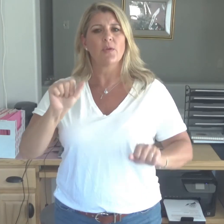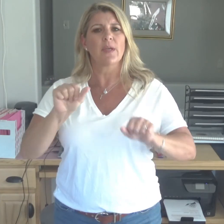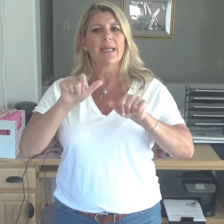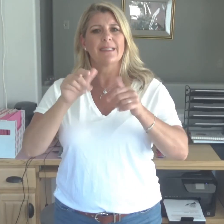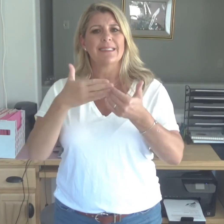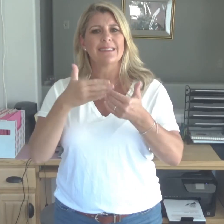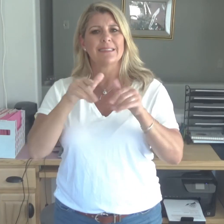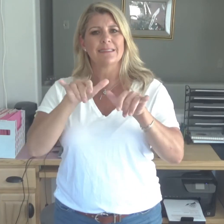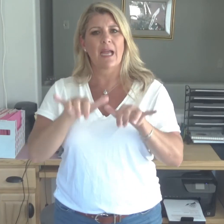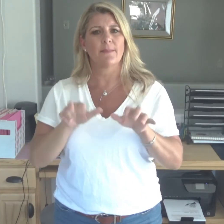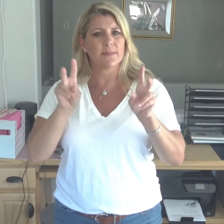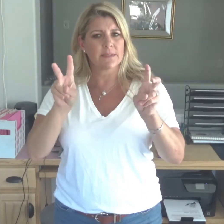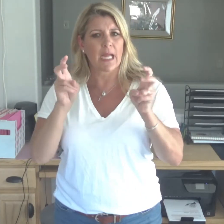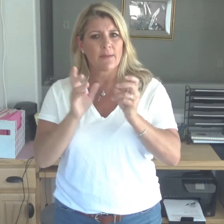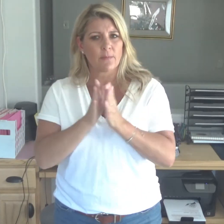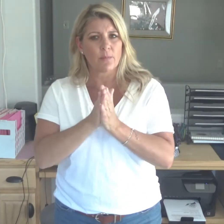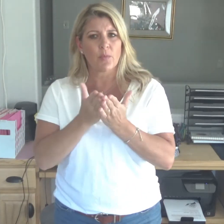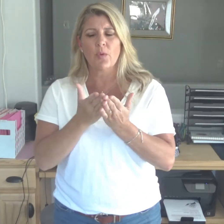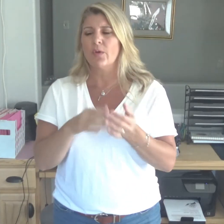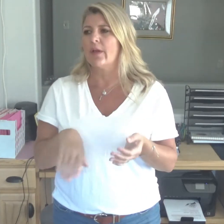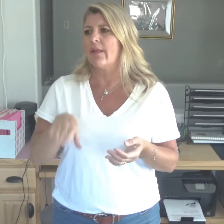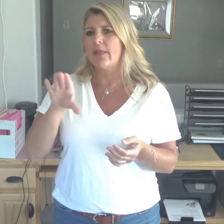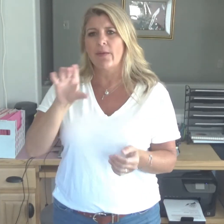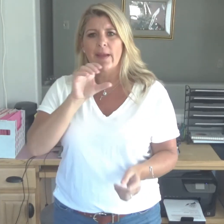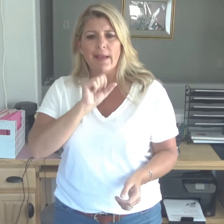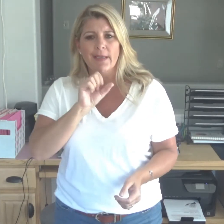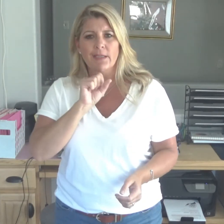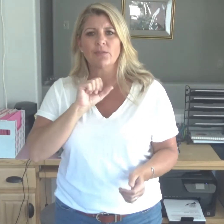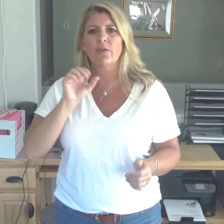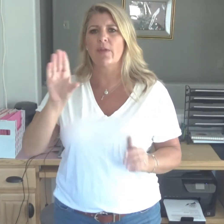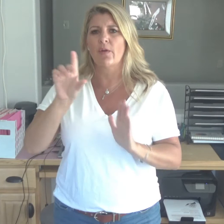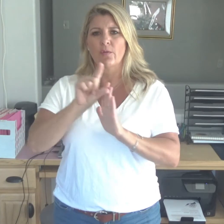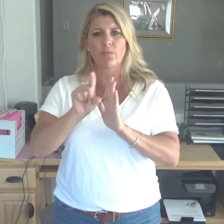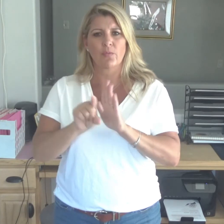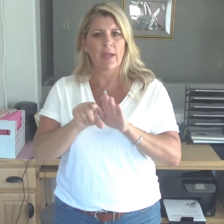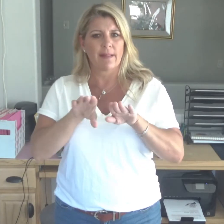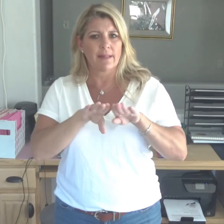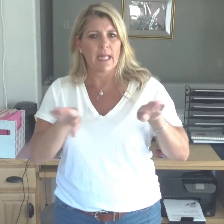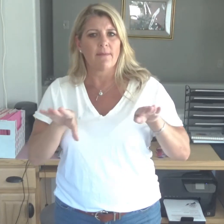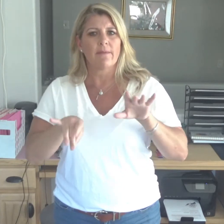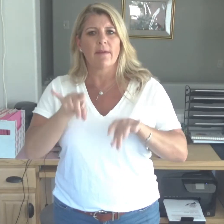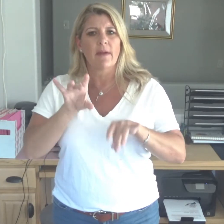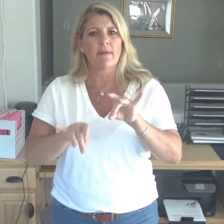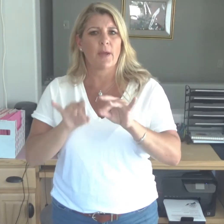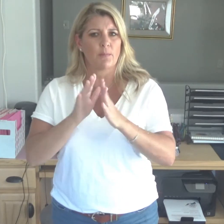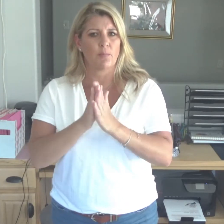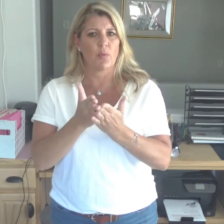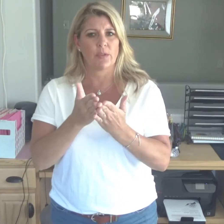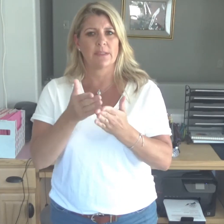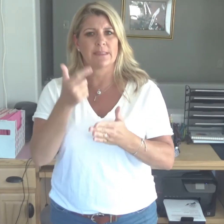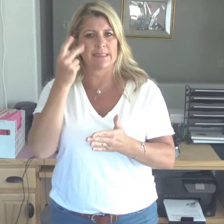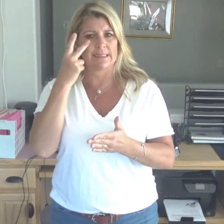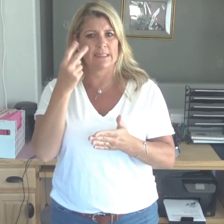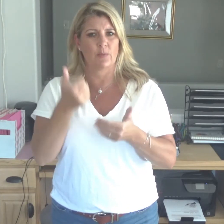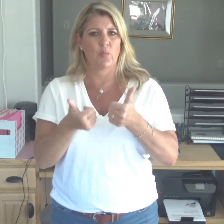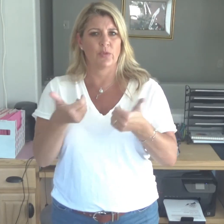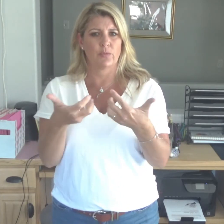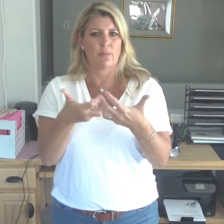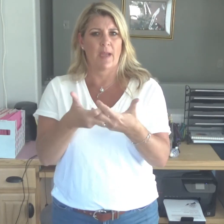arbookfind.com. Again, I signed it wrong. And there they'll have the titles of the books, the age level, grade level, so you can find books on there